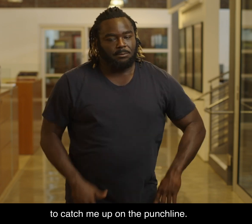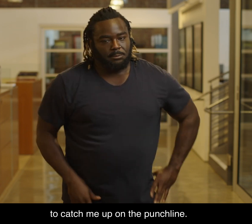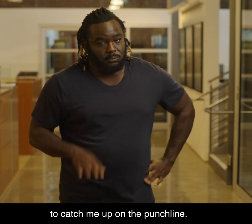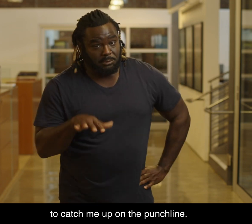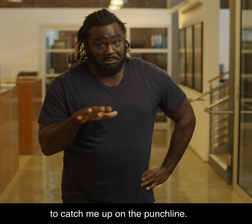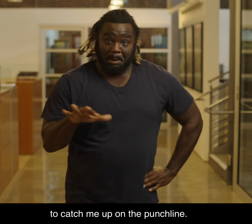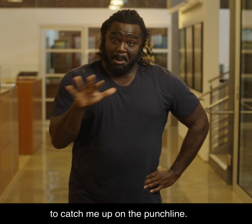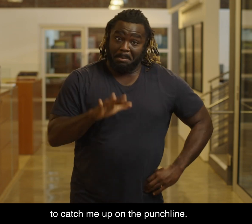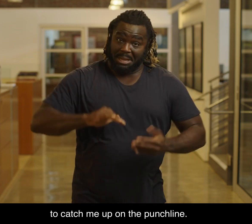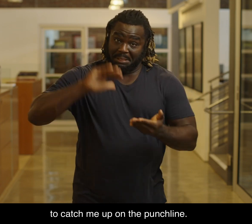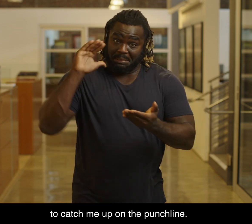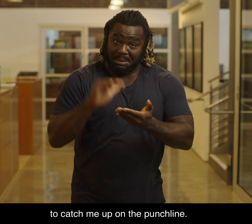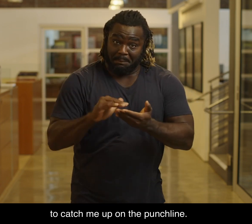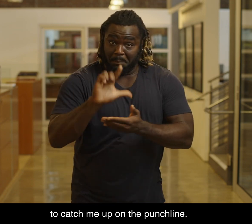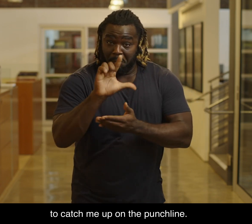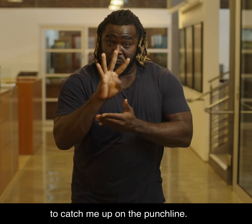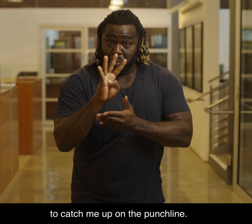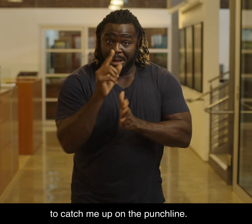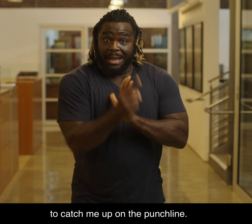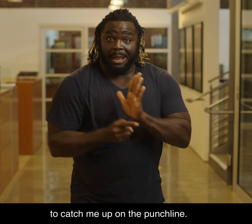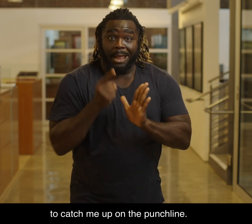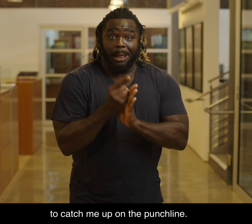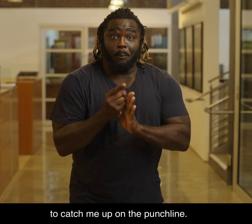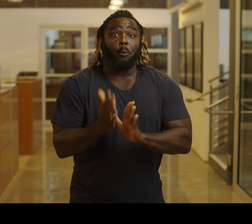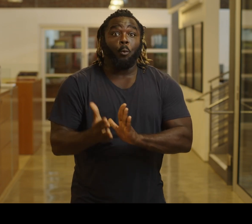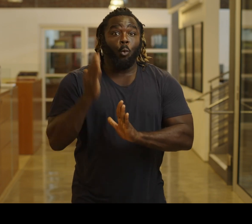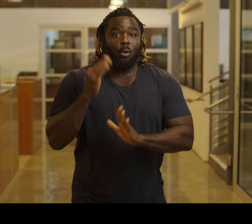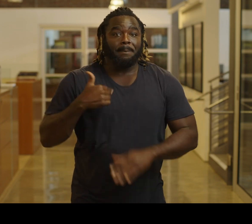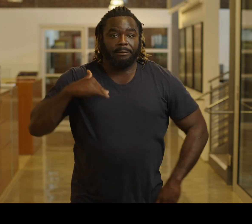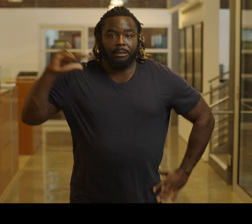to catch me up on the punchline.